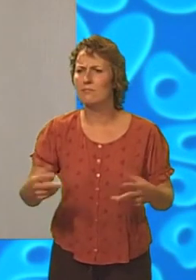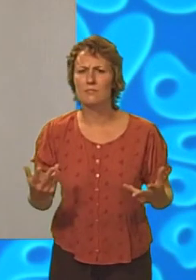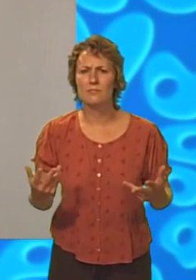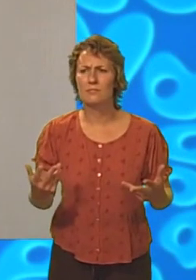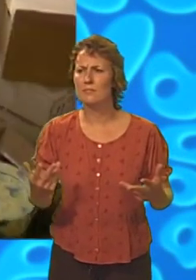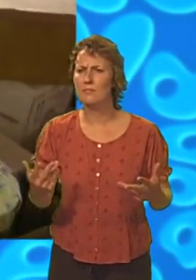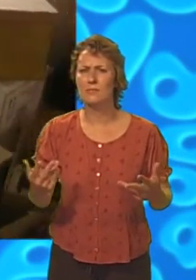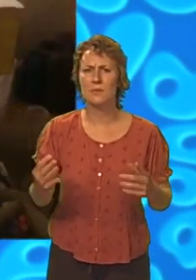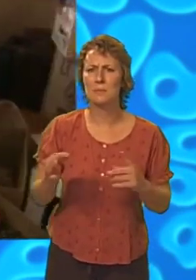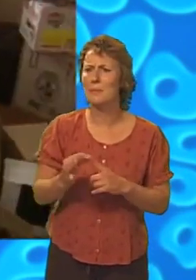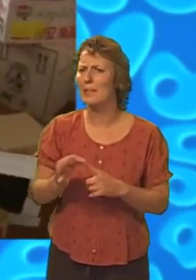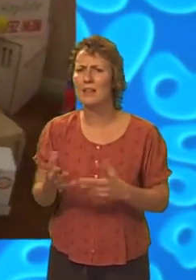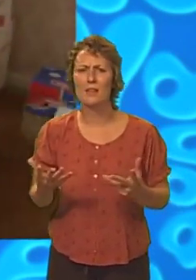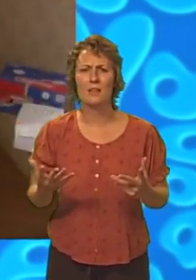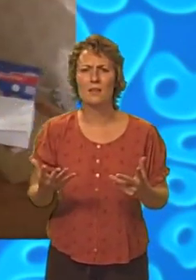Pippin?